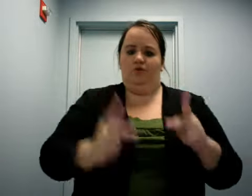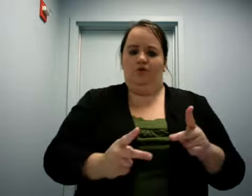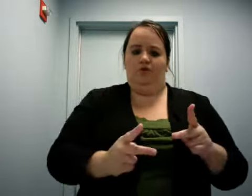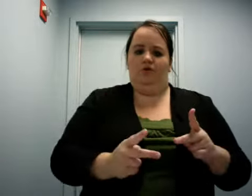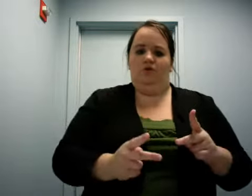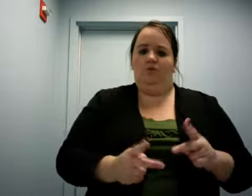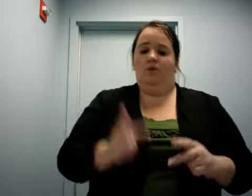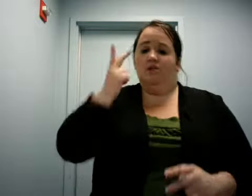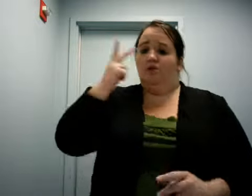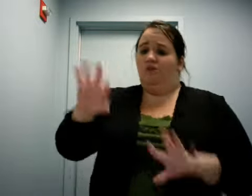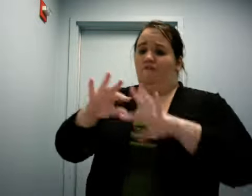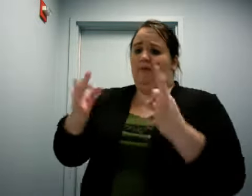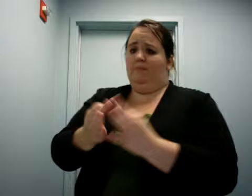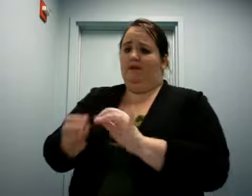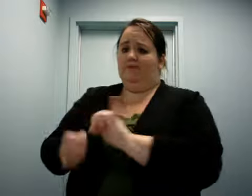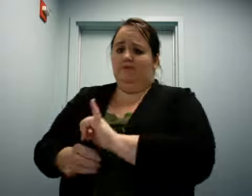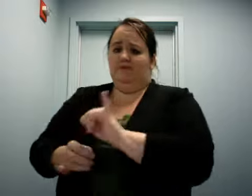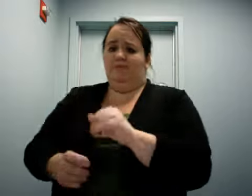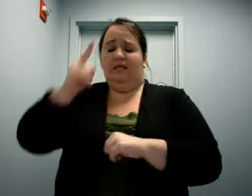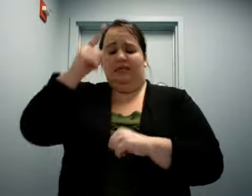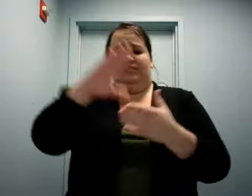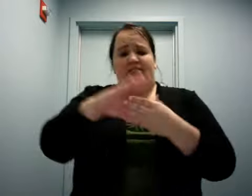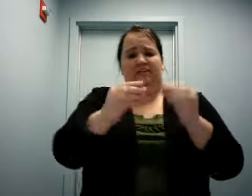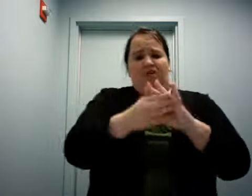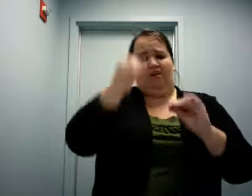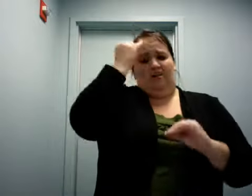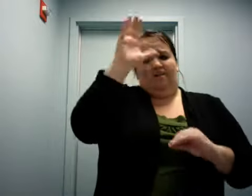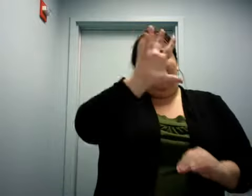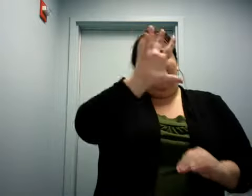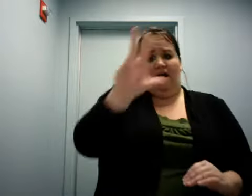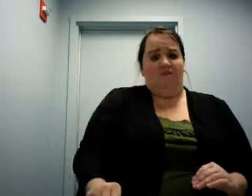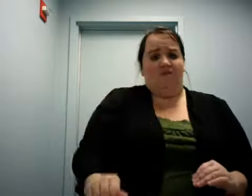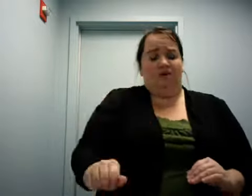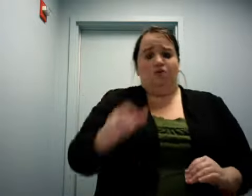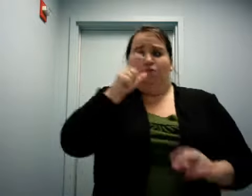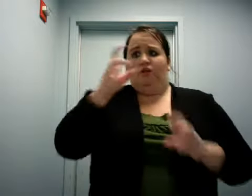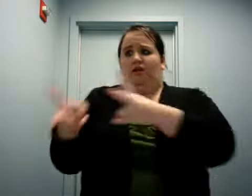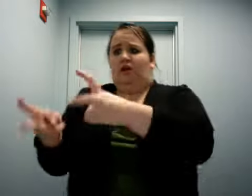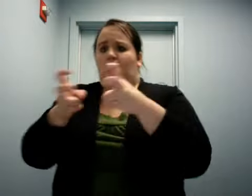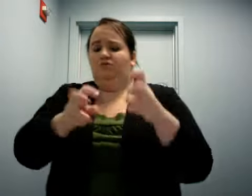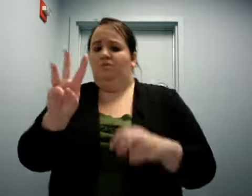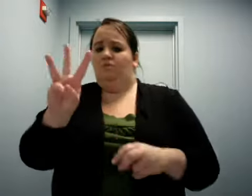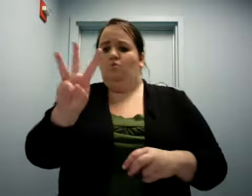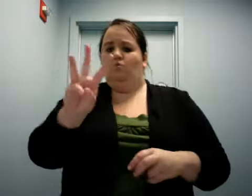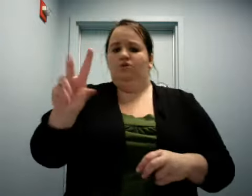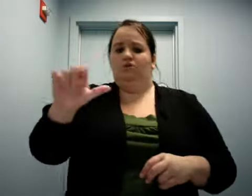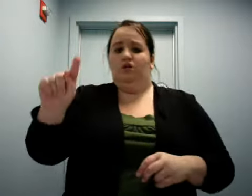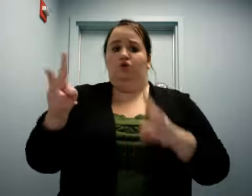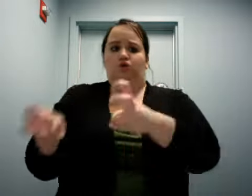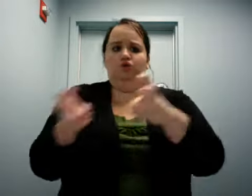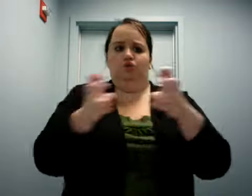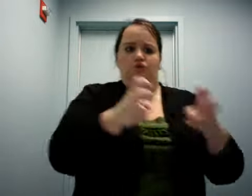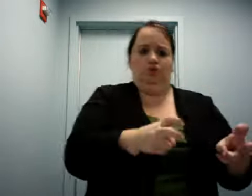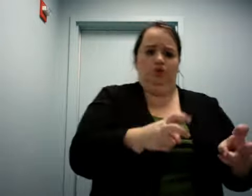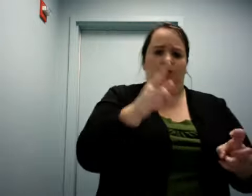This single story of Africa ultimately comes, I think, from Western literature. Now here's a quote from the writing of a London merchant